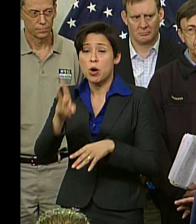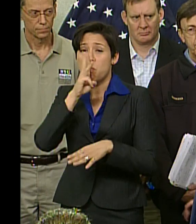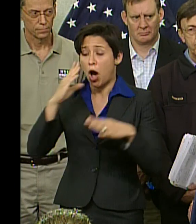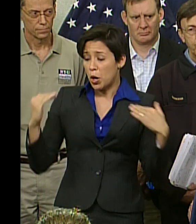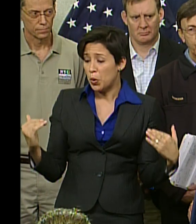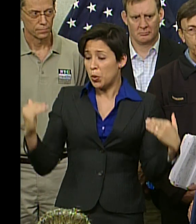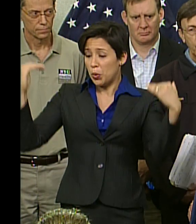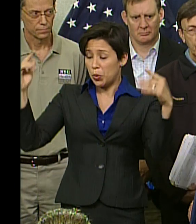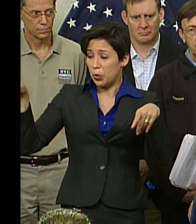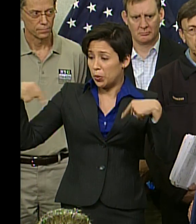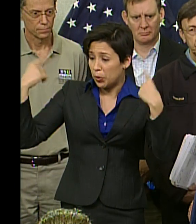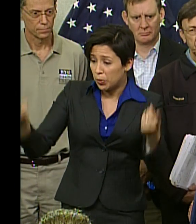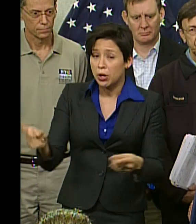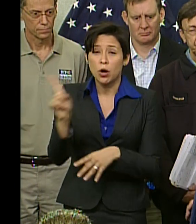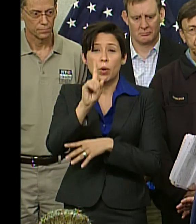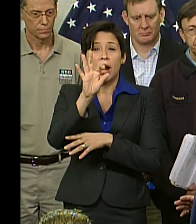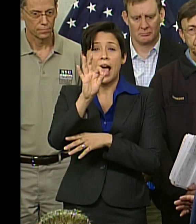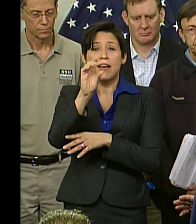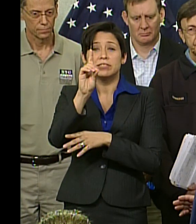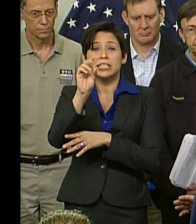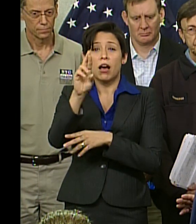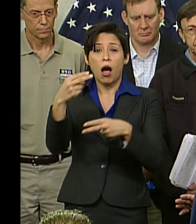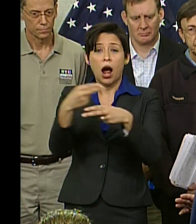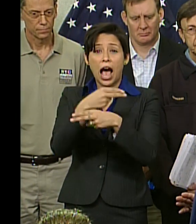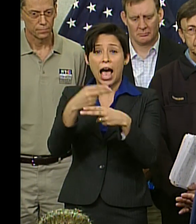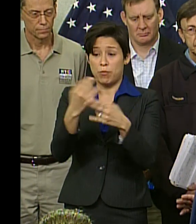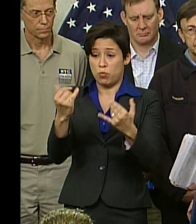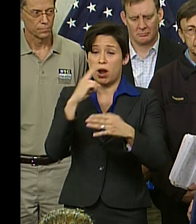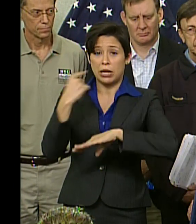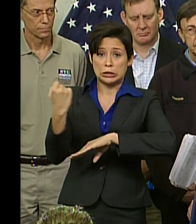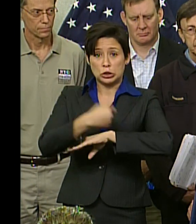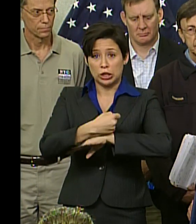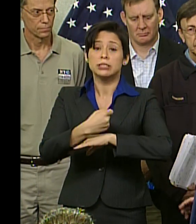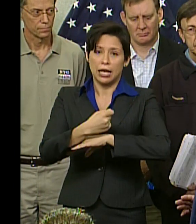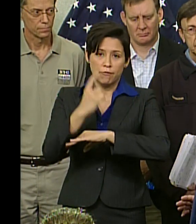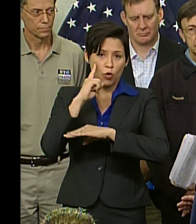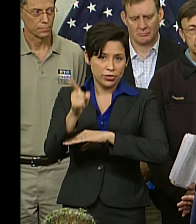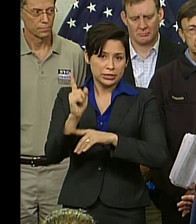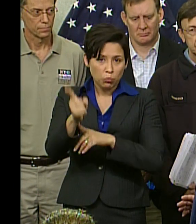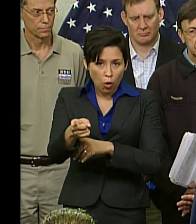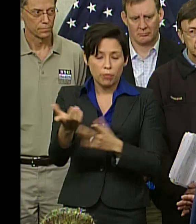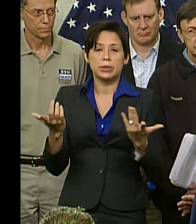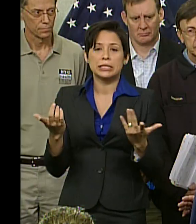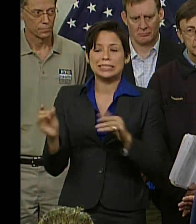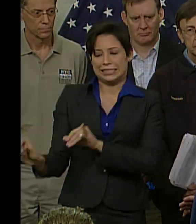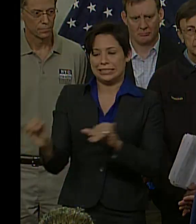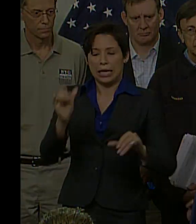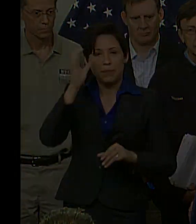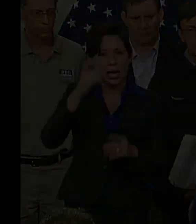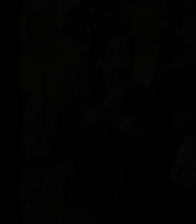for example, along the FDR, which is fundamentally closed at the moment, as we did in Hurricane Irene.